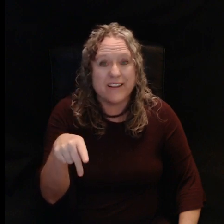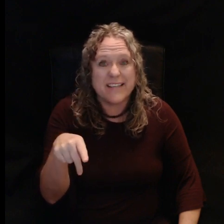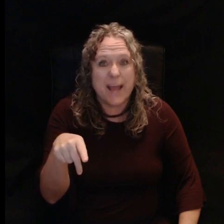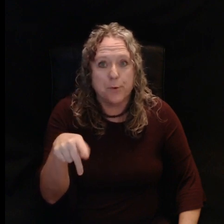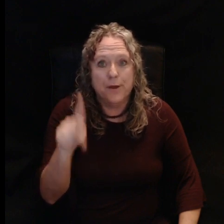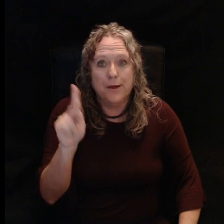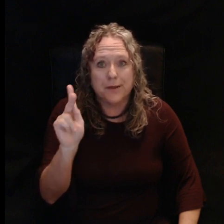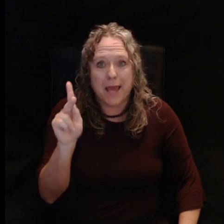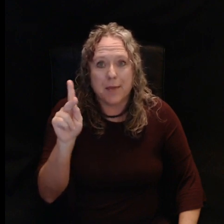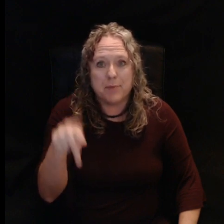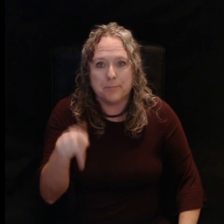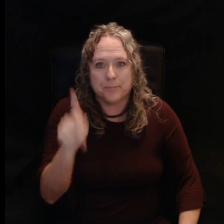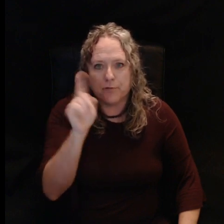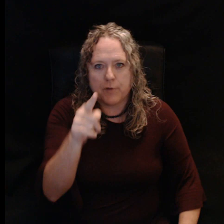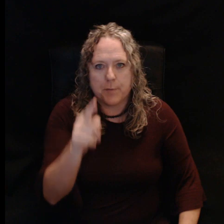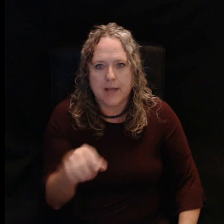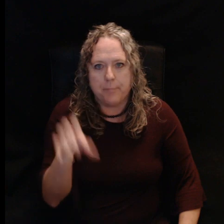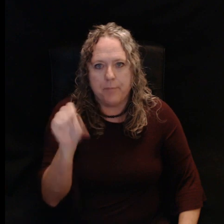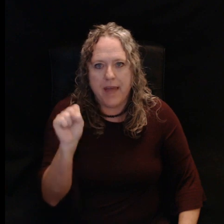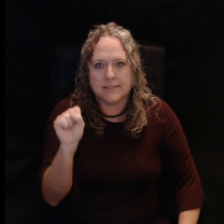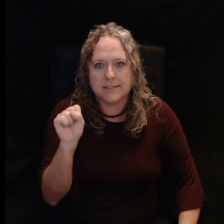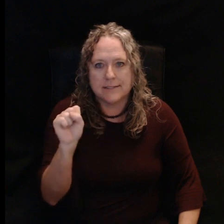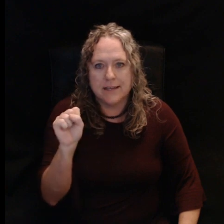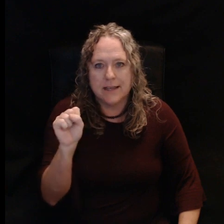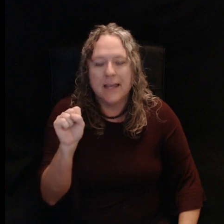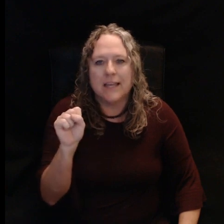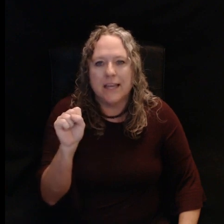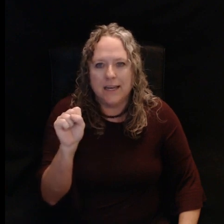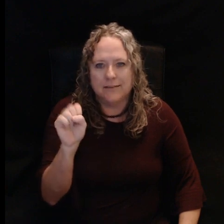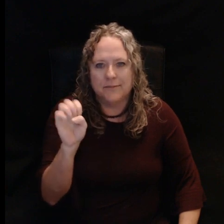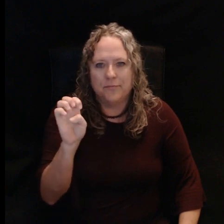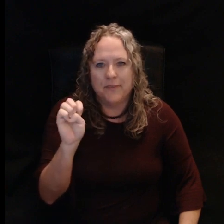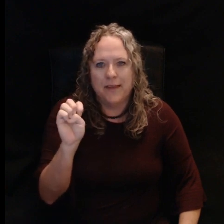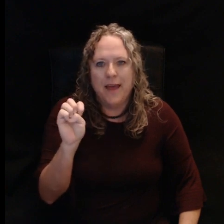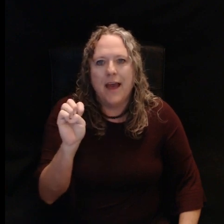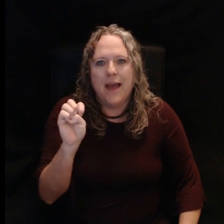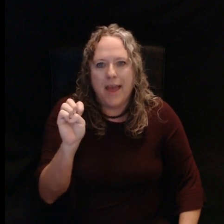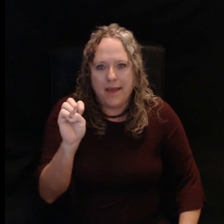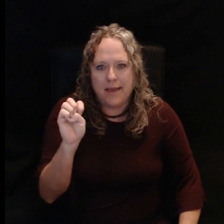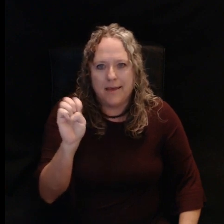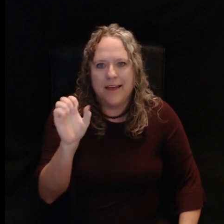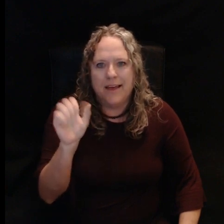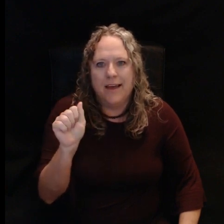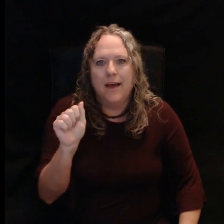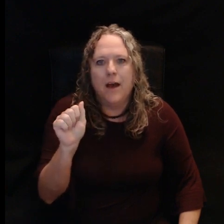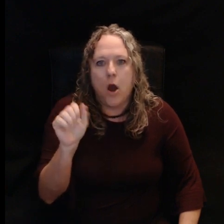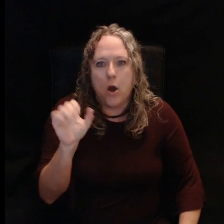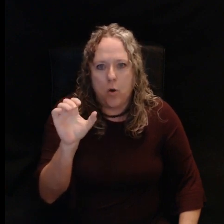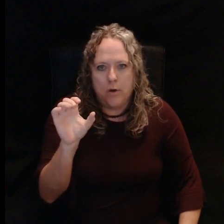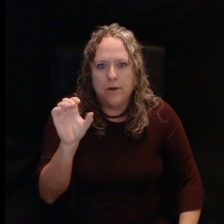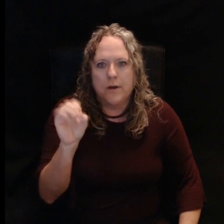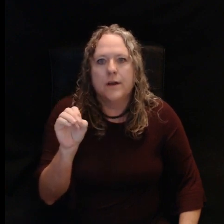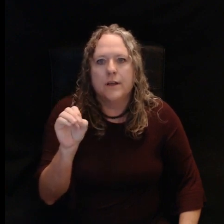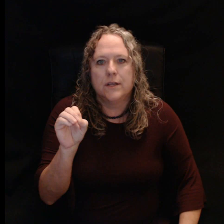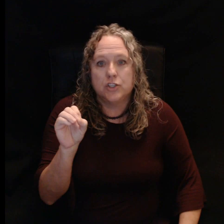down. K, P. From the top. S, E, A, O,